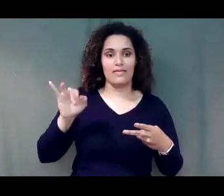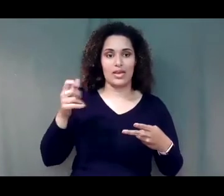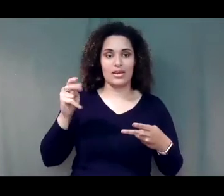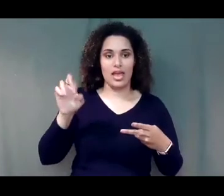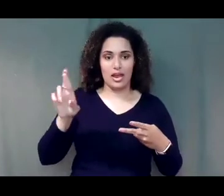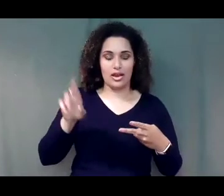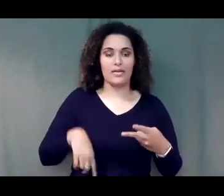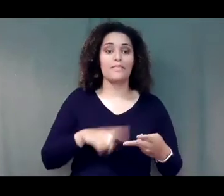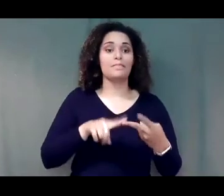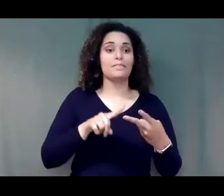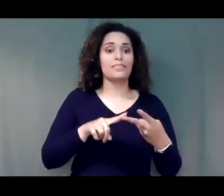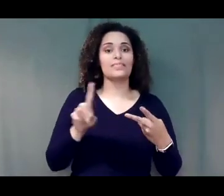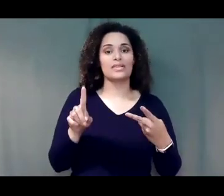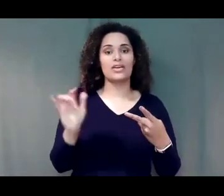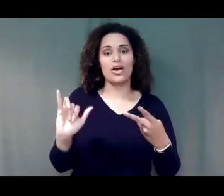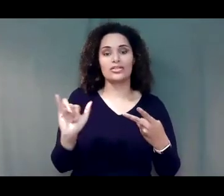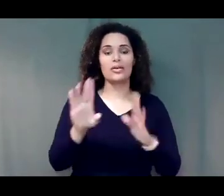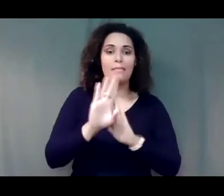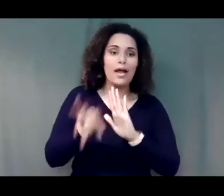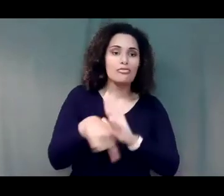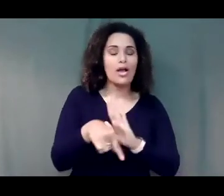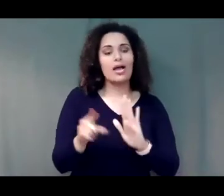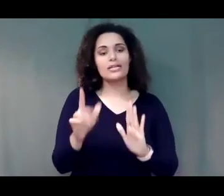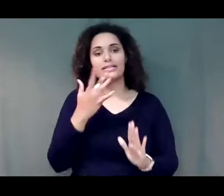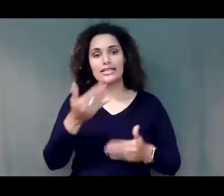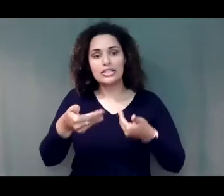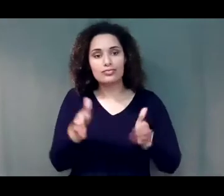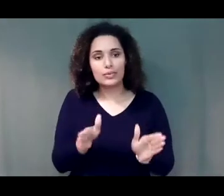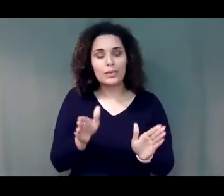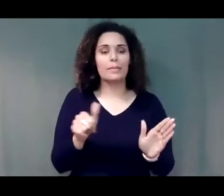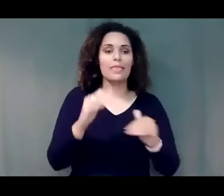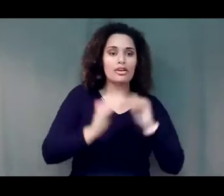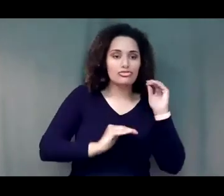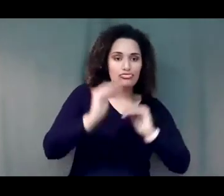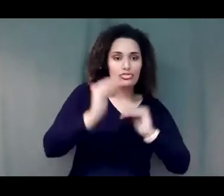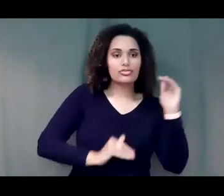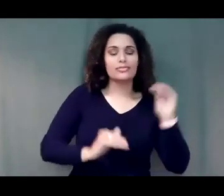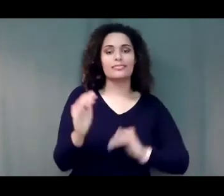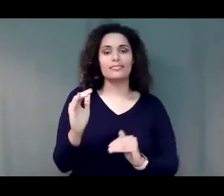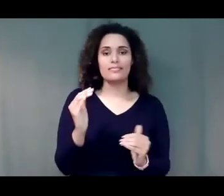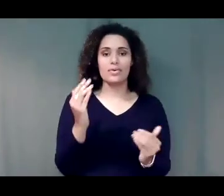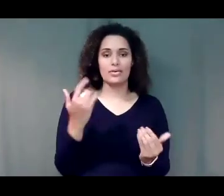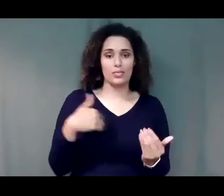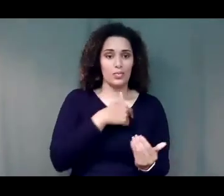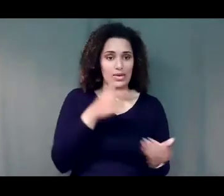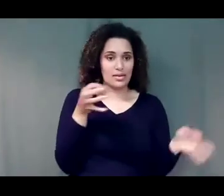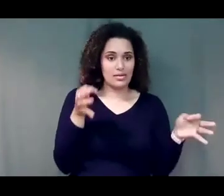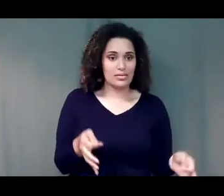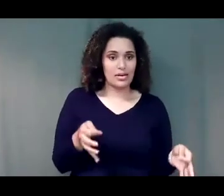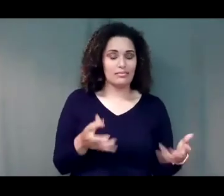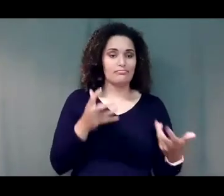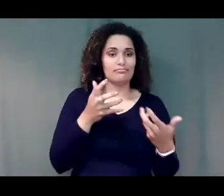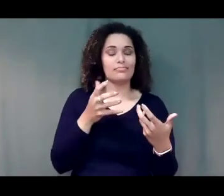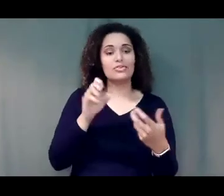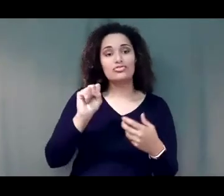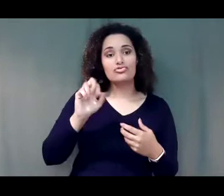on the agenda is just some background on the tasting room and the construction and why we decided to play with straw and